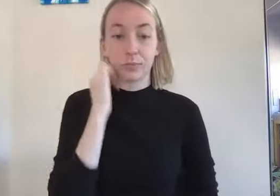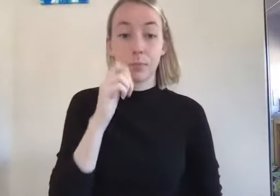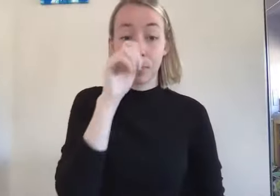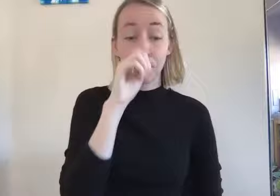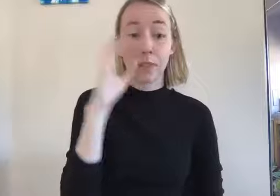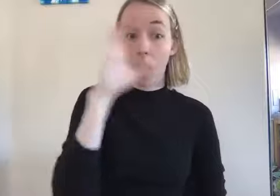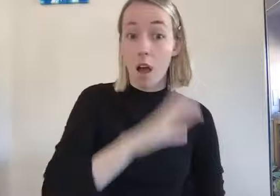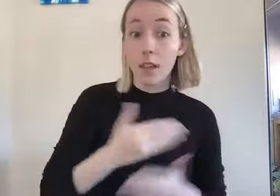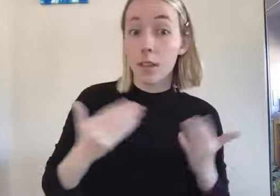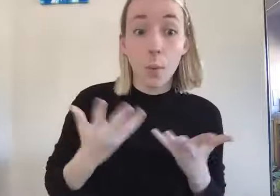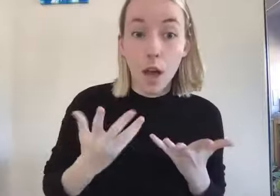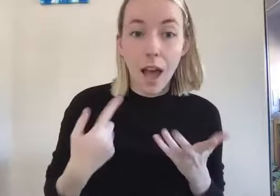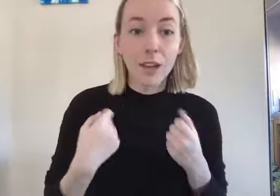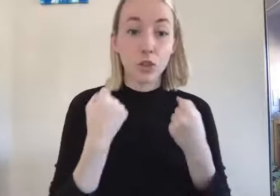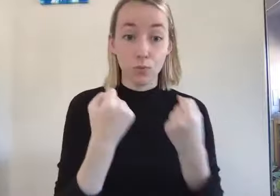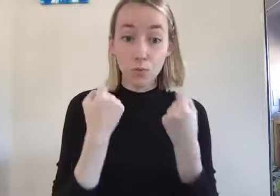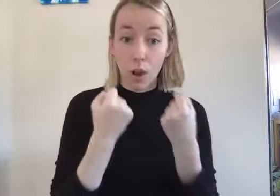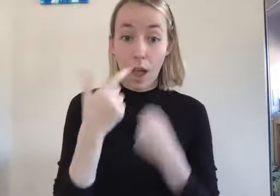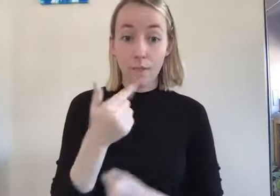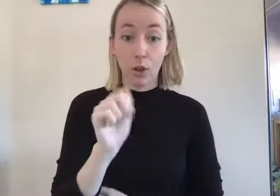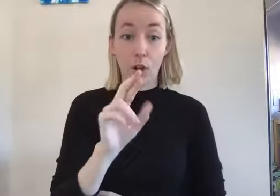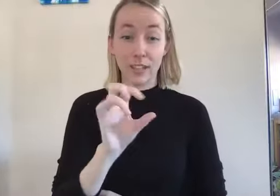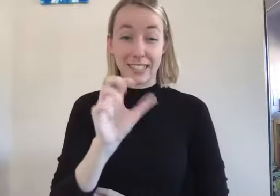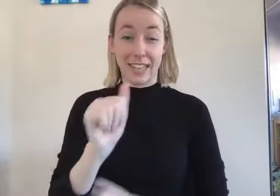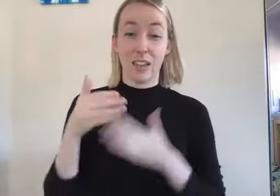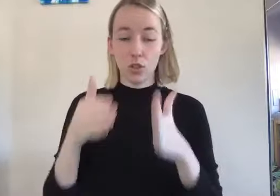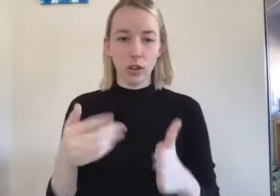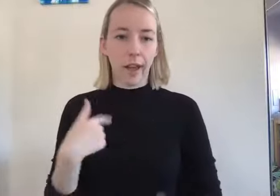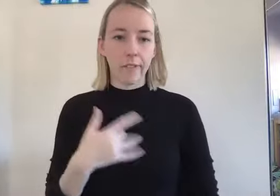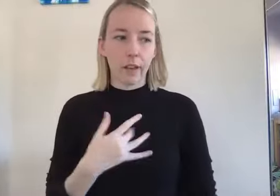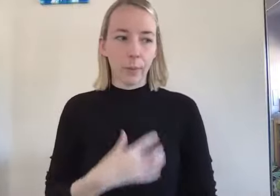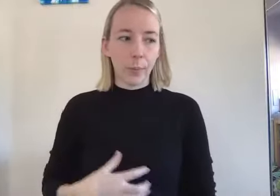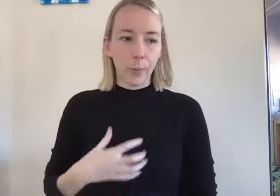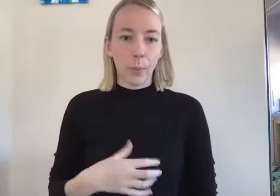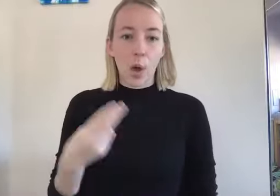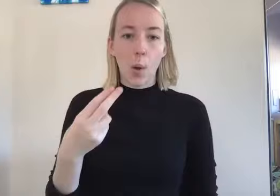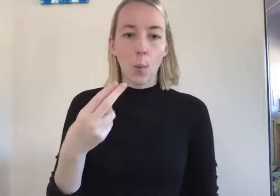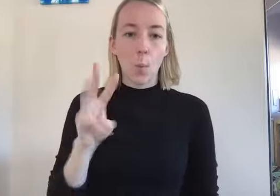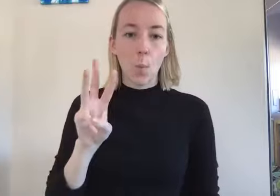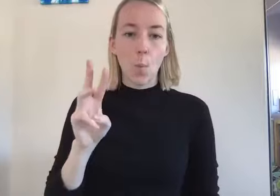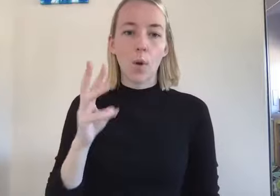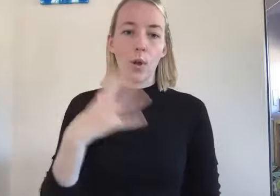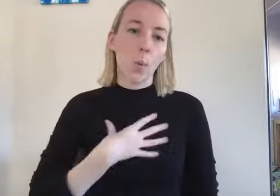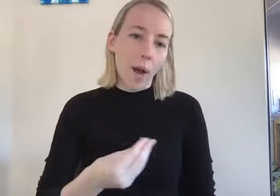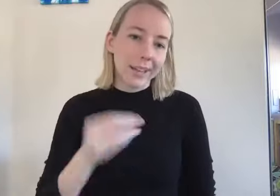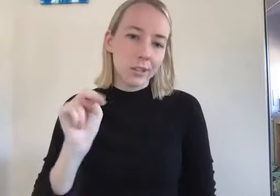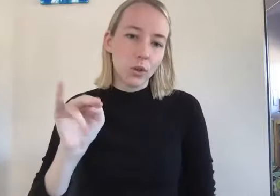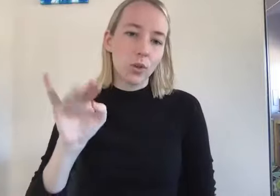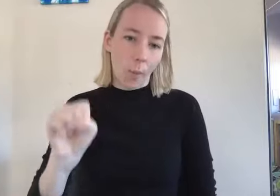weird thing was, when I would drive up Garcia Street, there's that white noise going, that uncomfortable feeling that I get. And